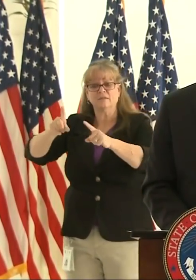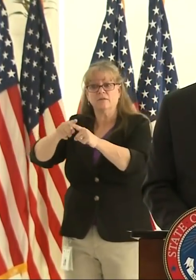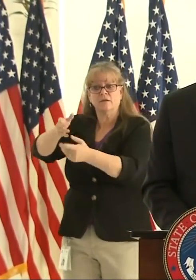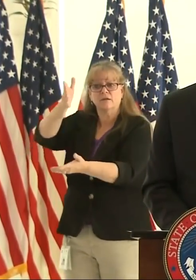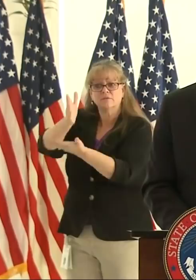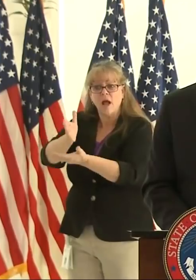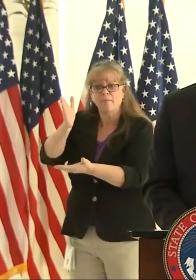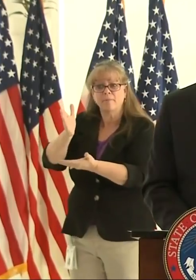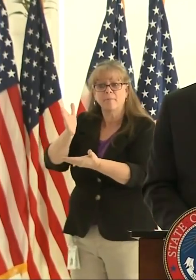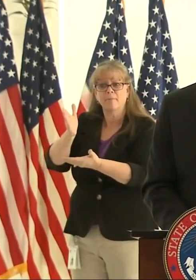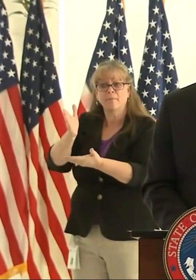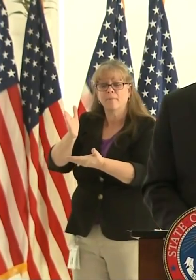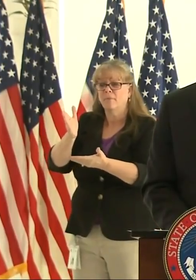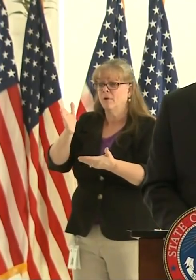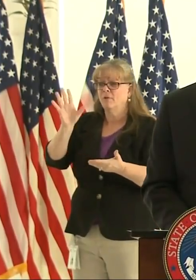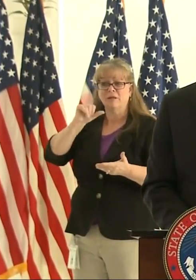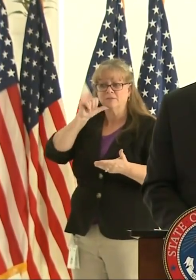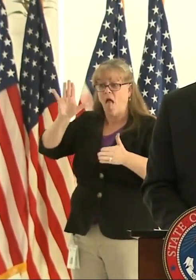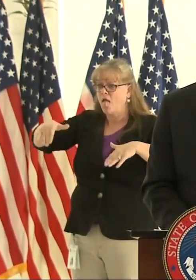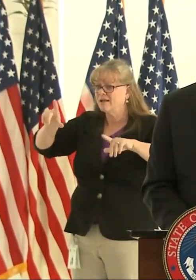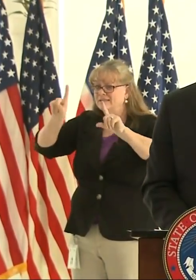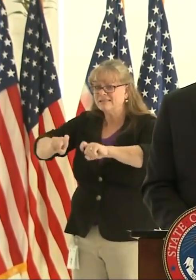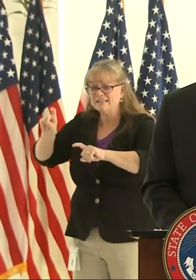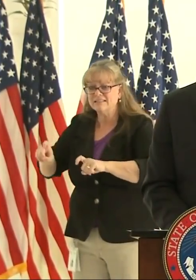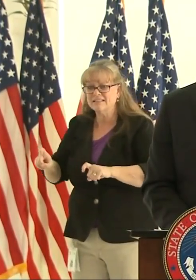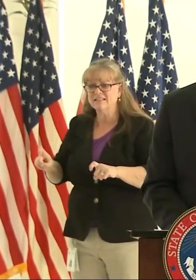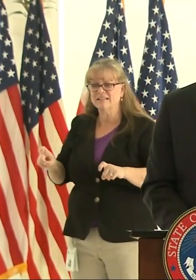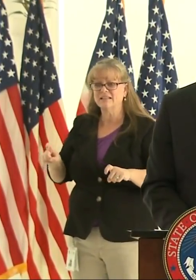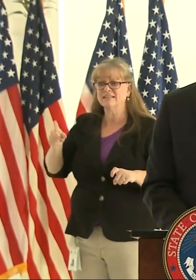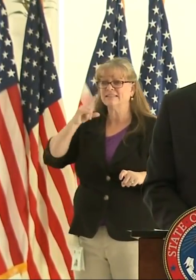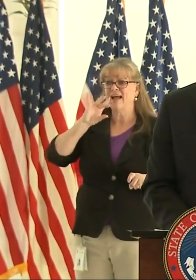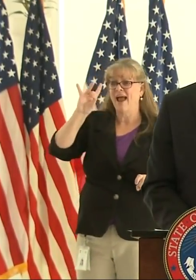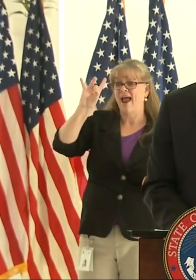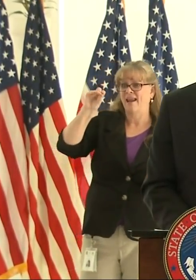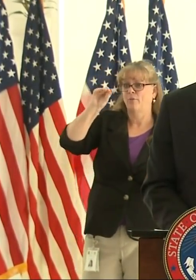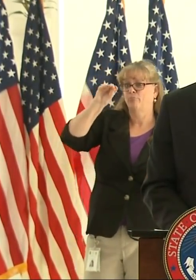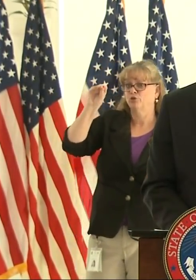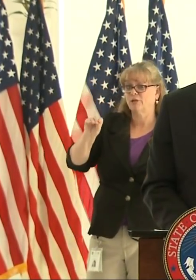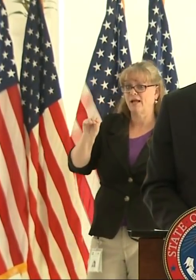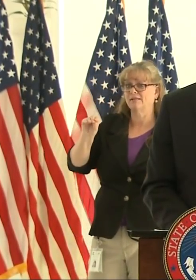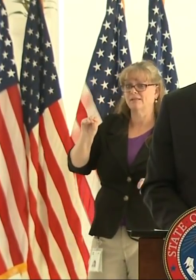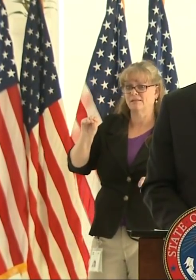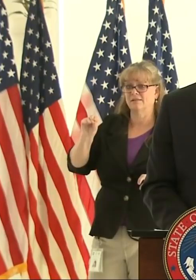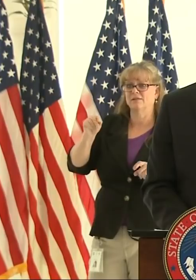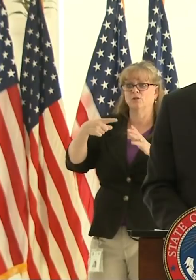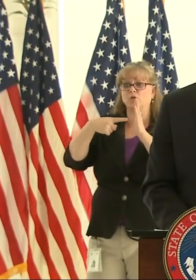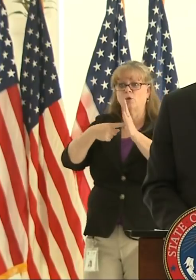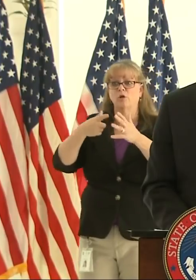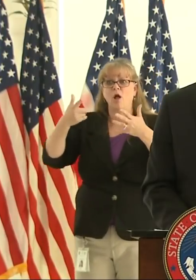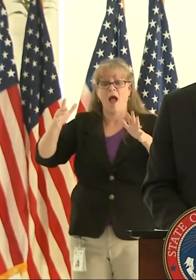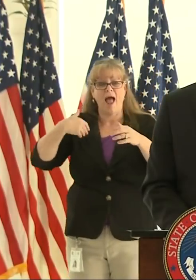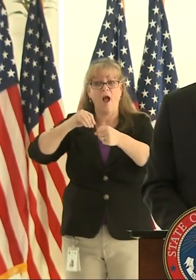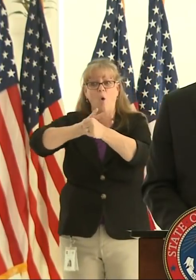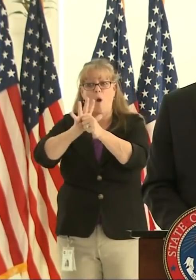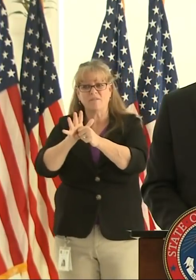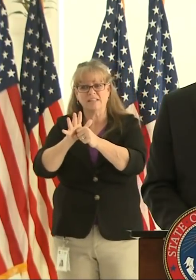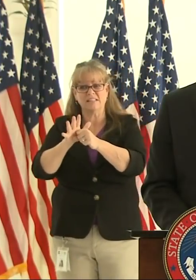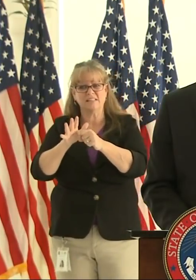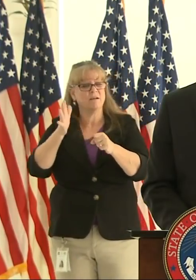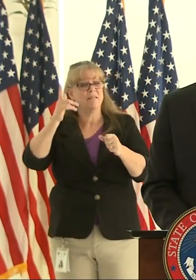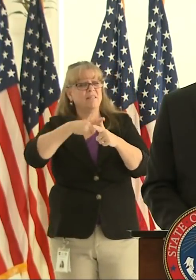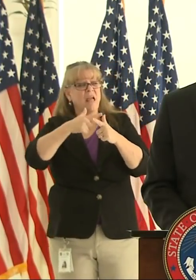after it began, maybe as many as 80% of the managers tested positive. What do you know about the testing? Why did it stop? And